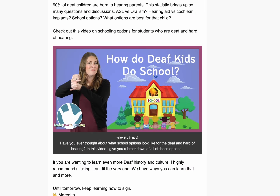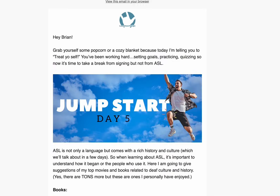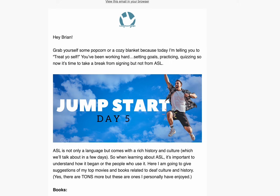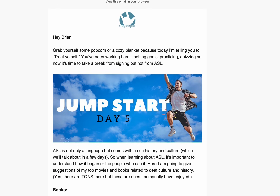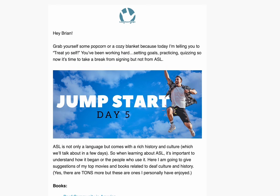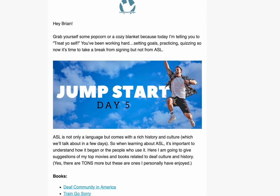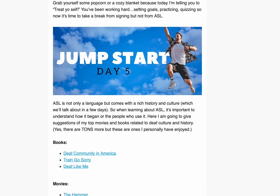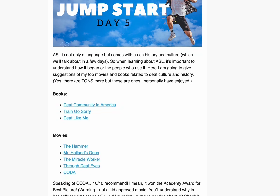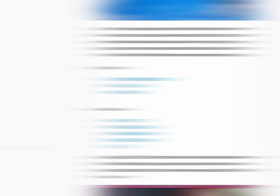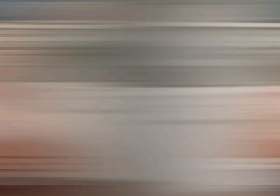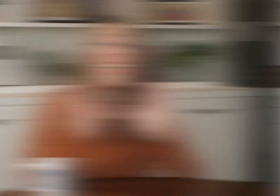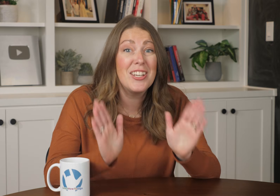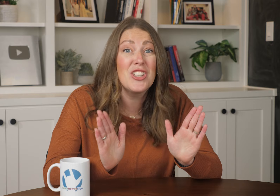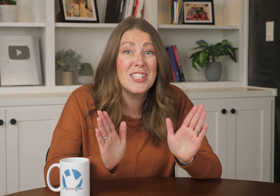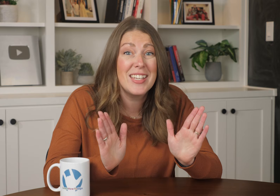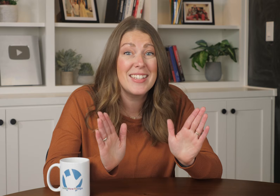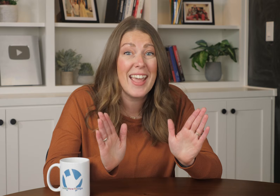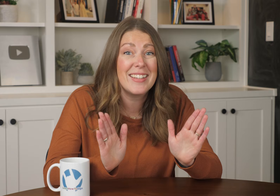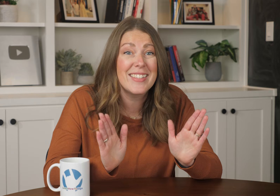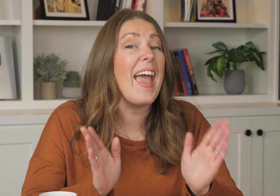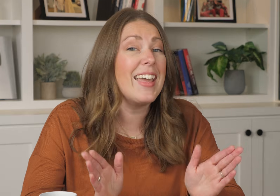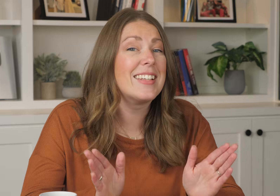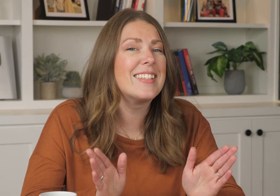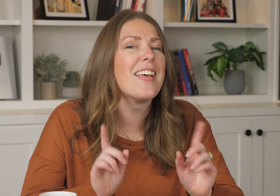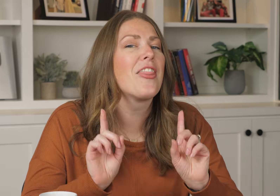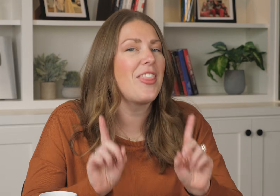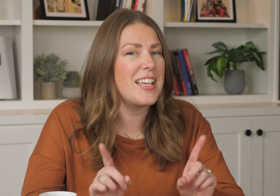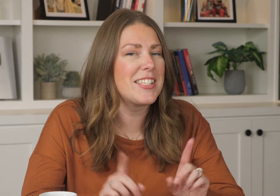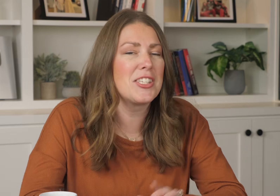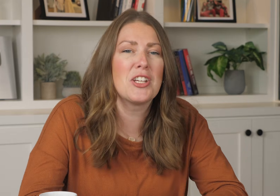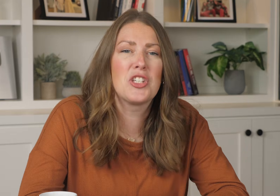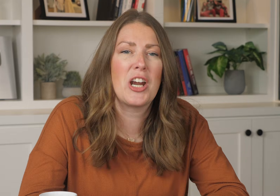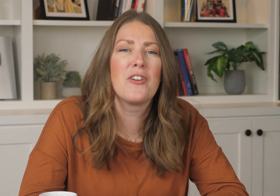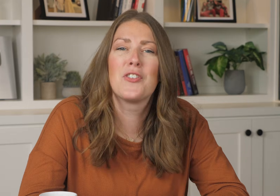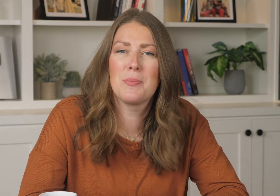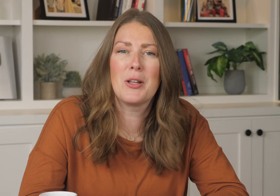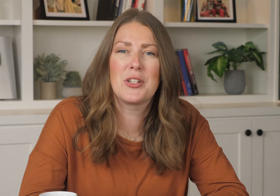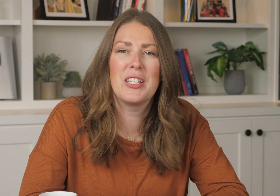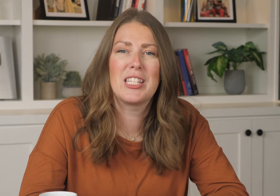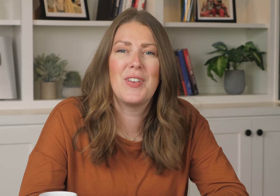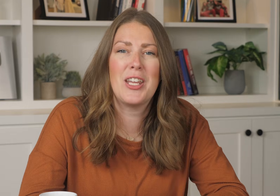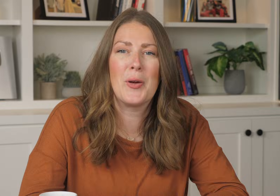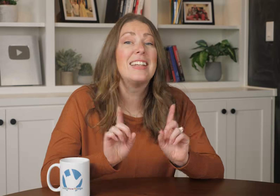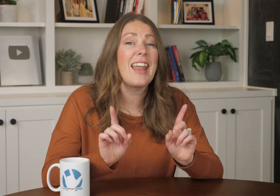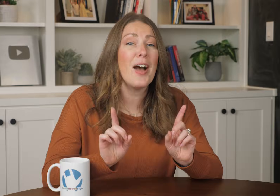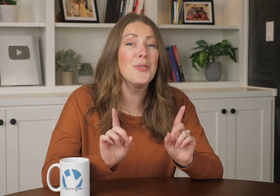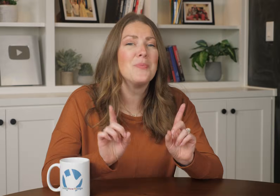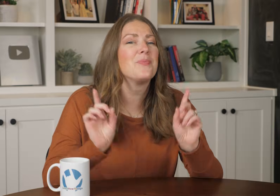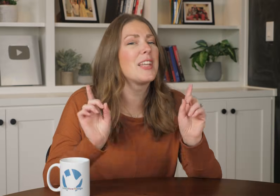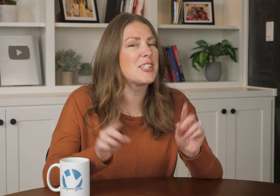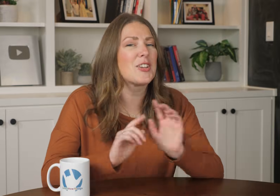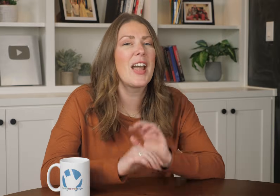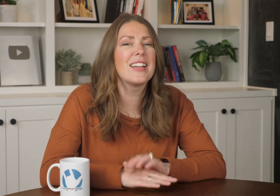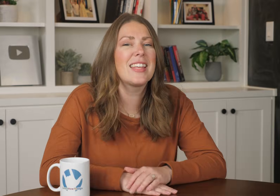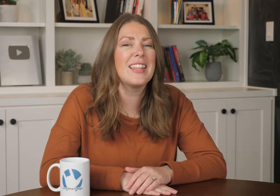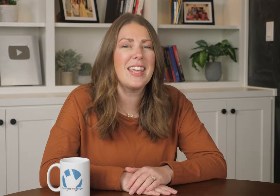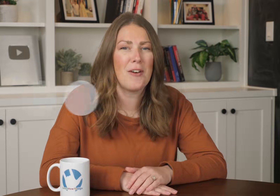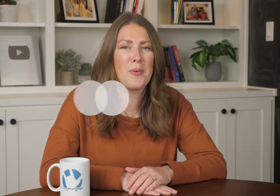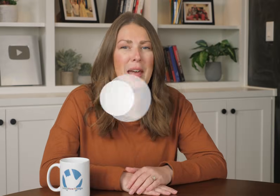your ASL skills in just 10 days. And thanks to Skillshare for sponsoring this video. Now, let's learn how to sign the alphabet.